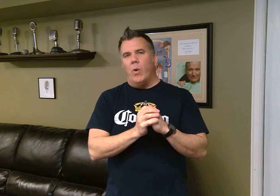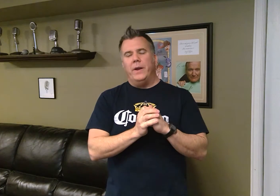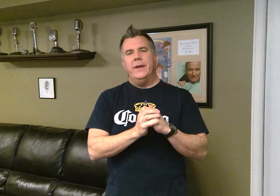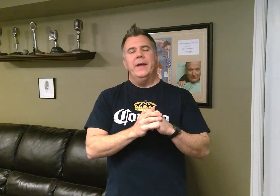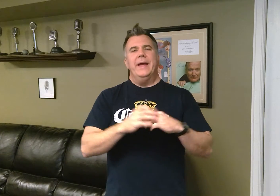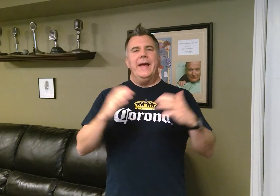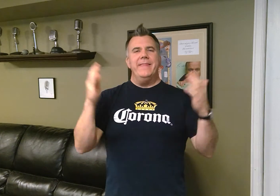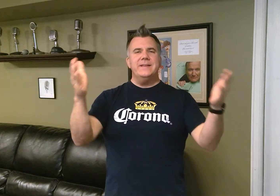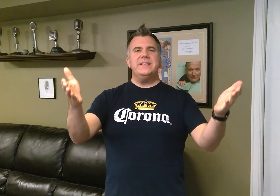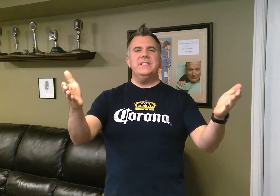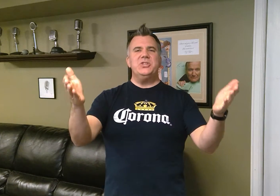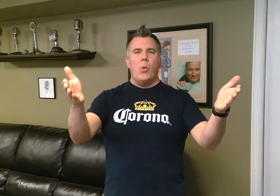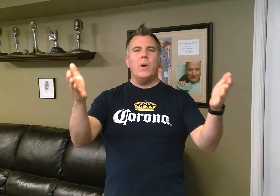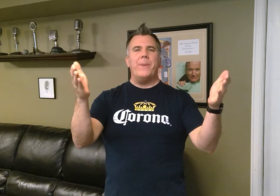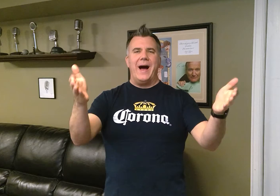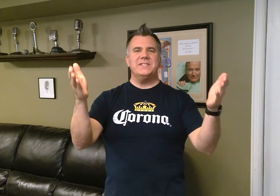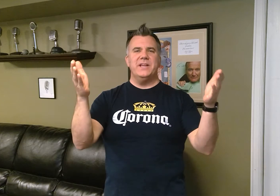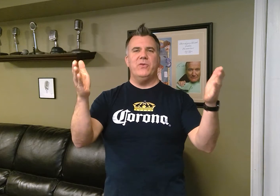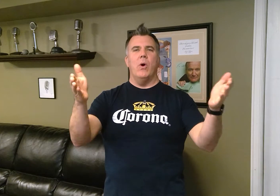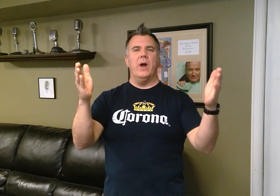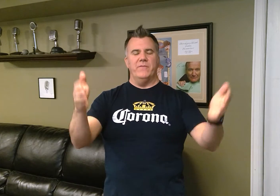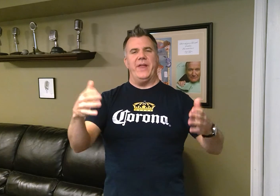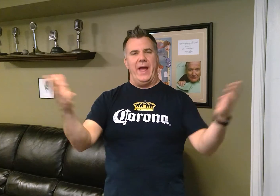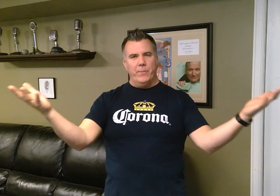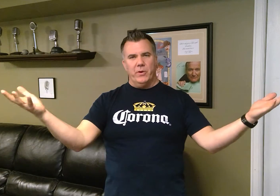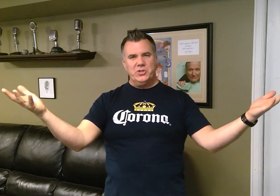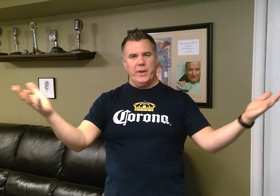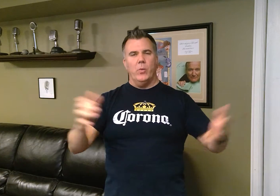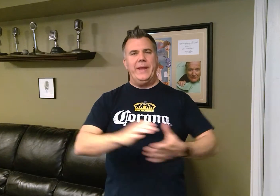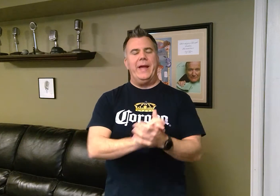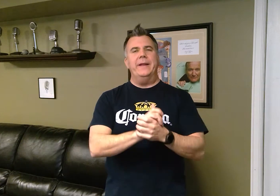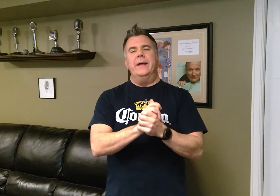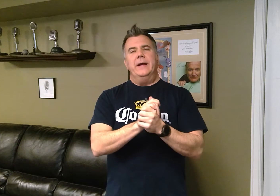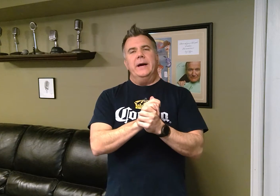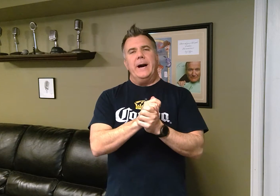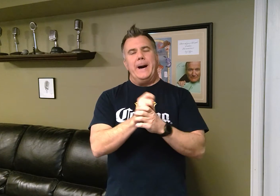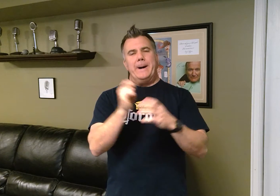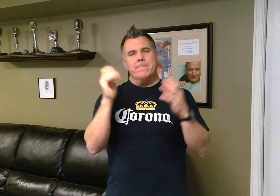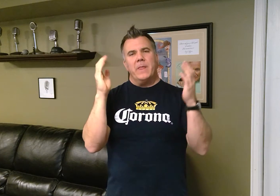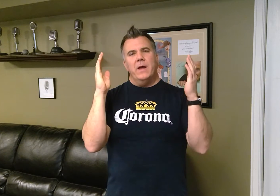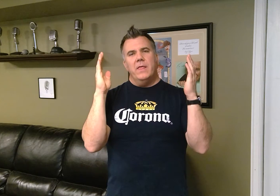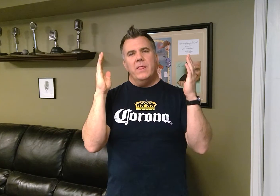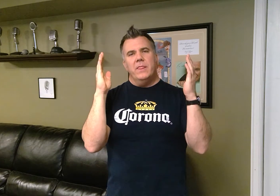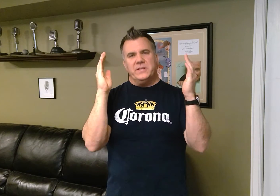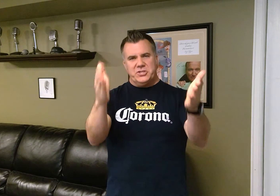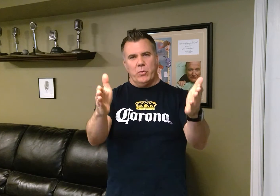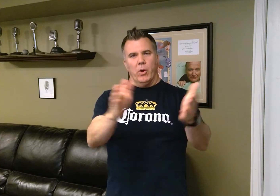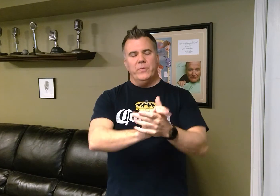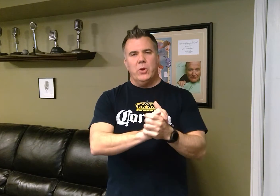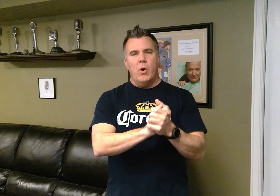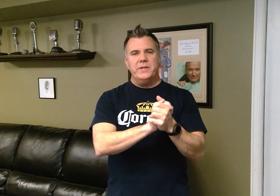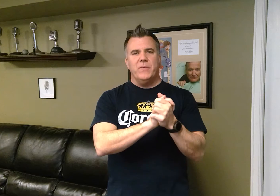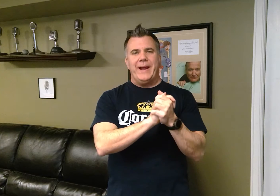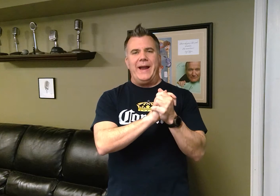2021, and this is your positive quote of the day. I hope you're enjoying your weekend. This is your quote. Your quote is from a guy named